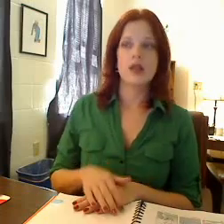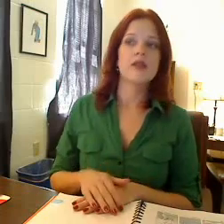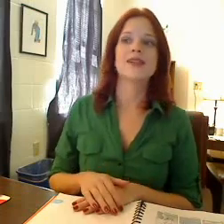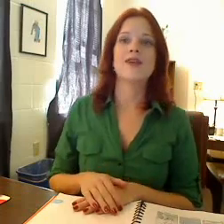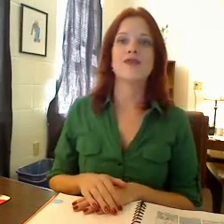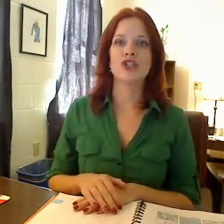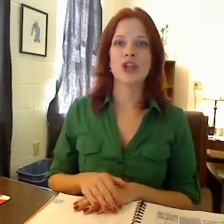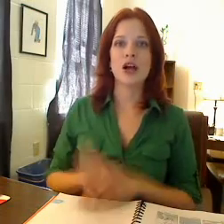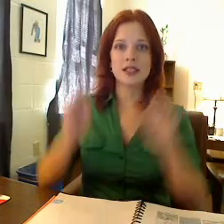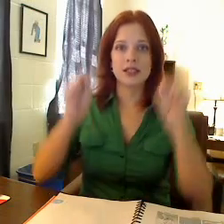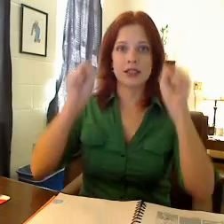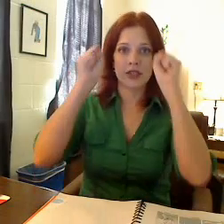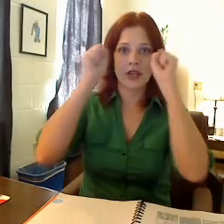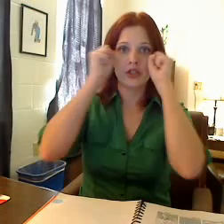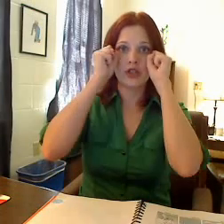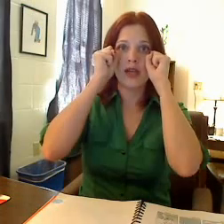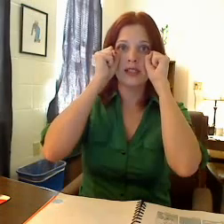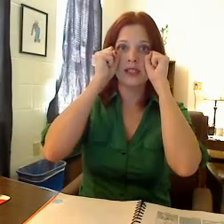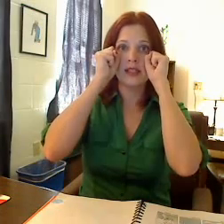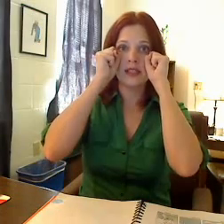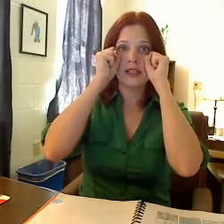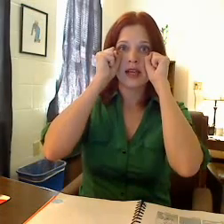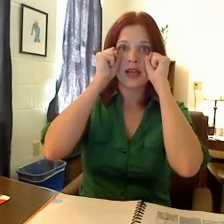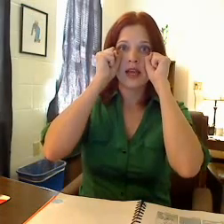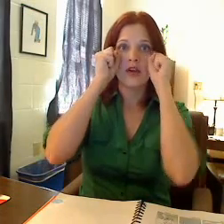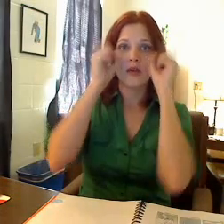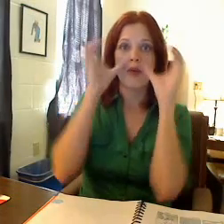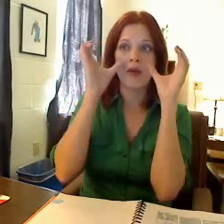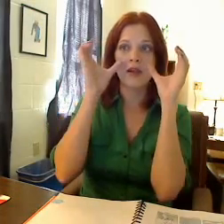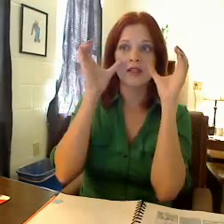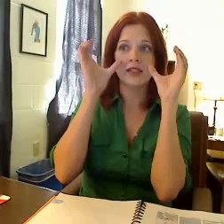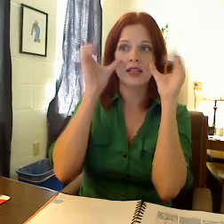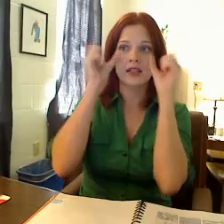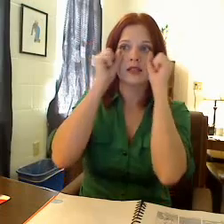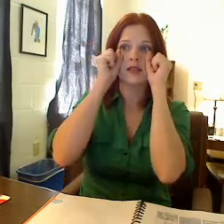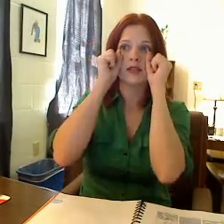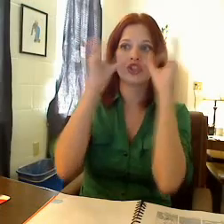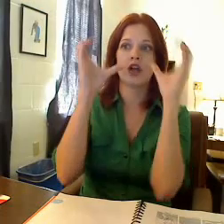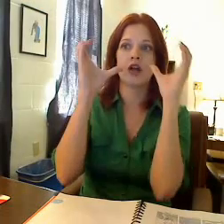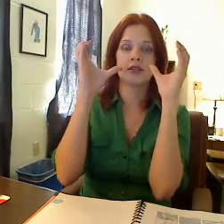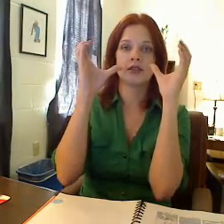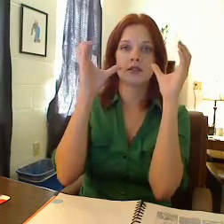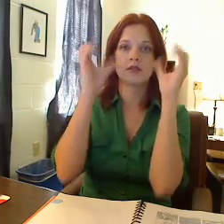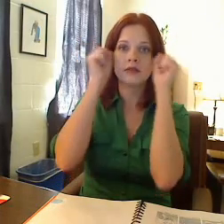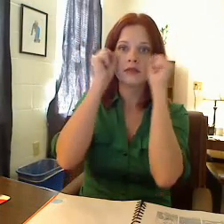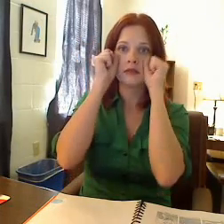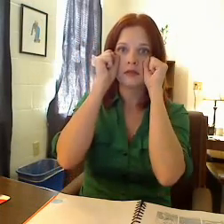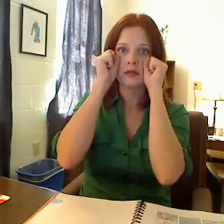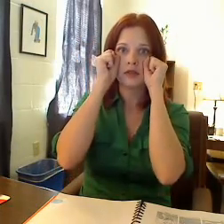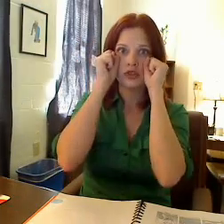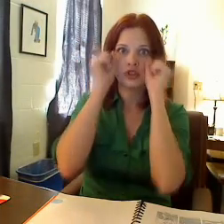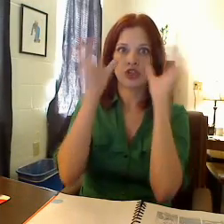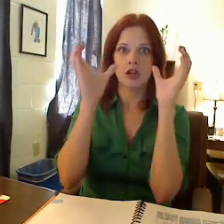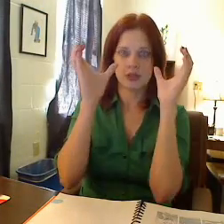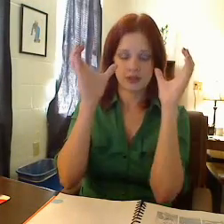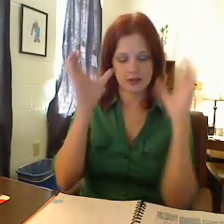The sign for shocked is you take 2 S's and they're going to pop out into C's. Shocked. Shocked.